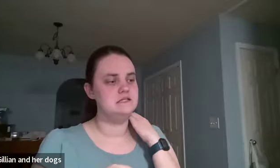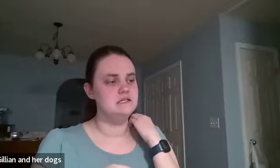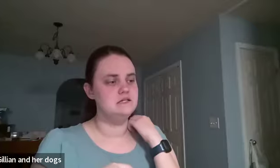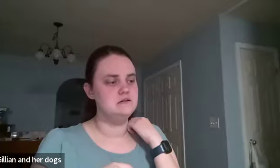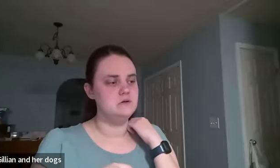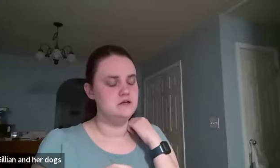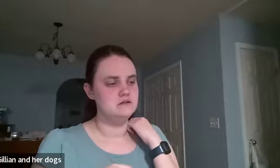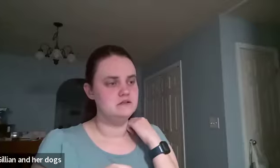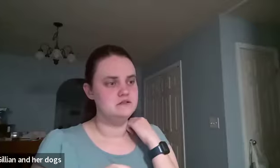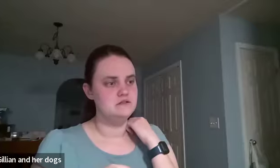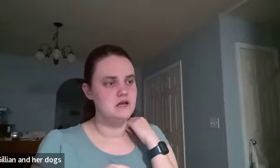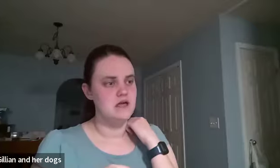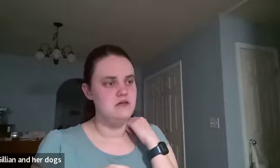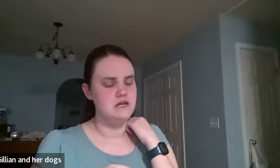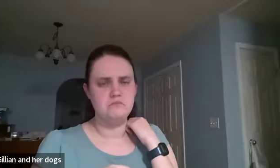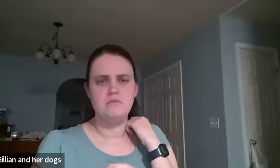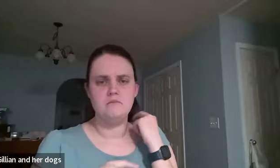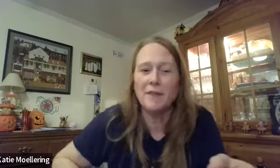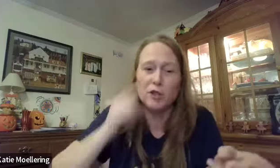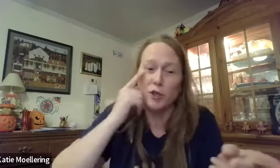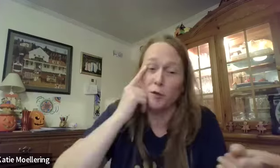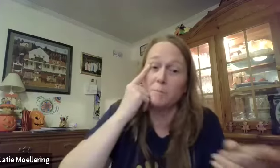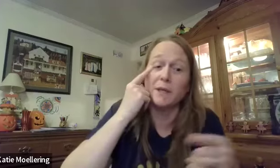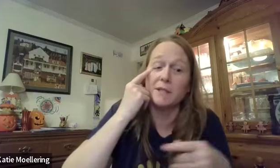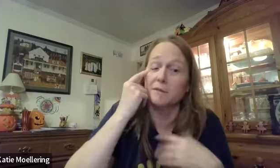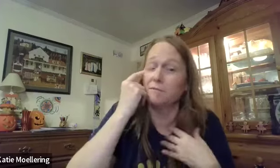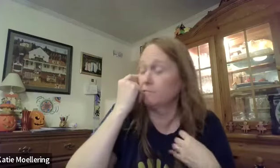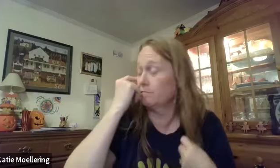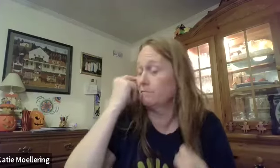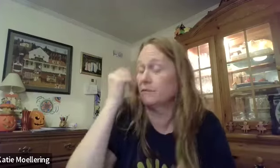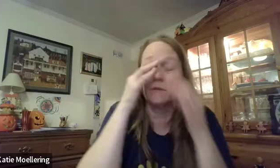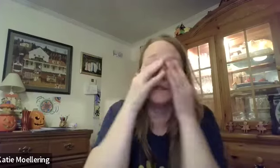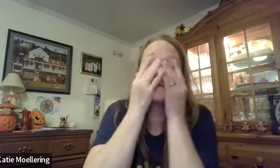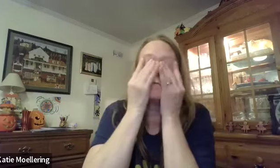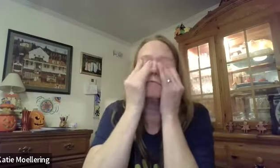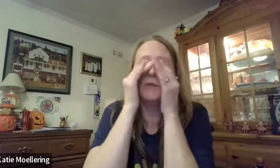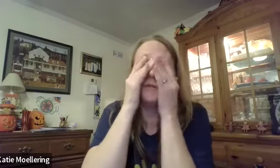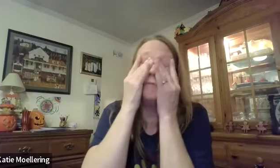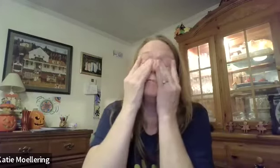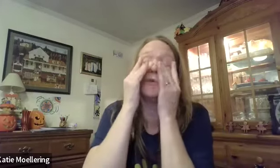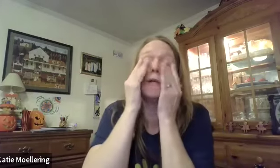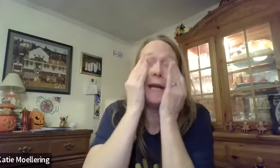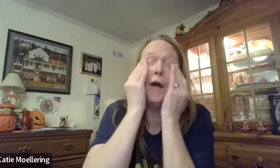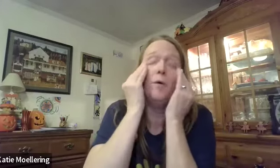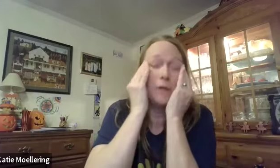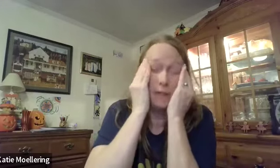holidays. What else? And We then do weather too we because do of weather. like we'll do tornado